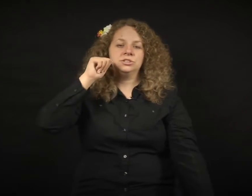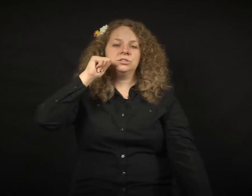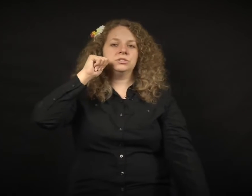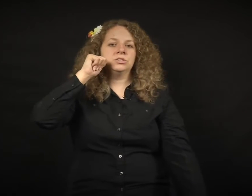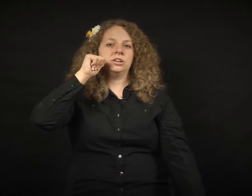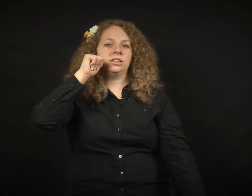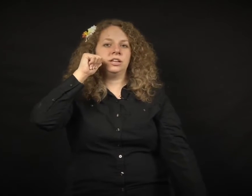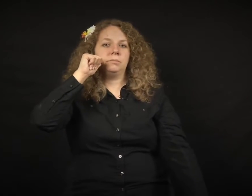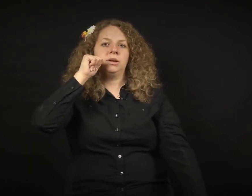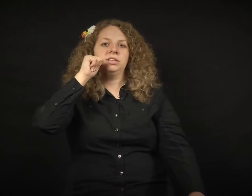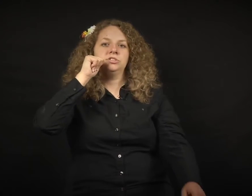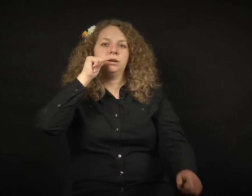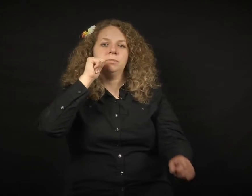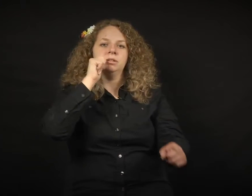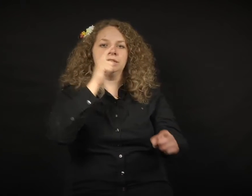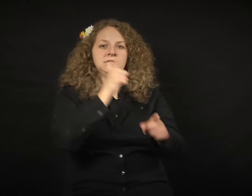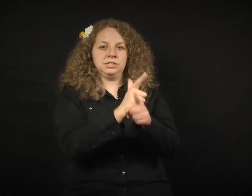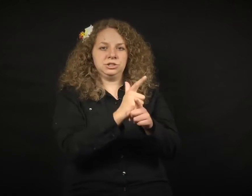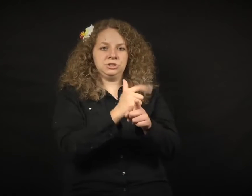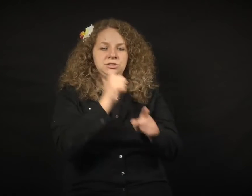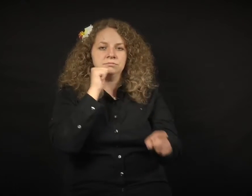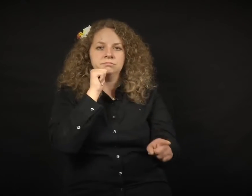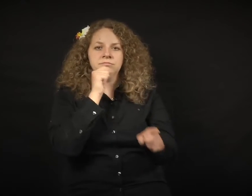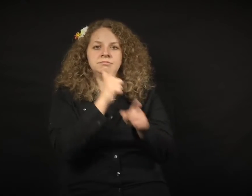Sisters. Starting like a bonnet strap. Sisters.